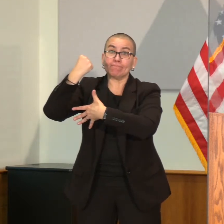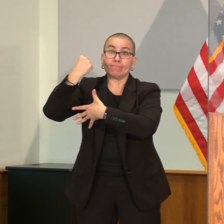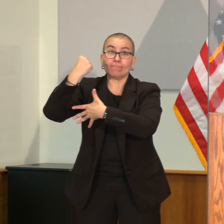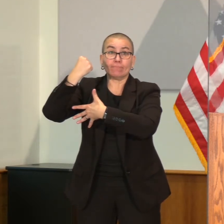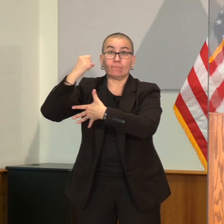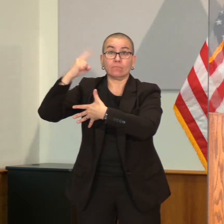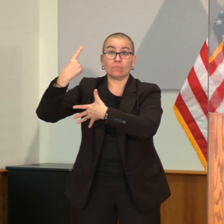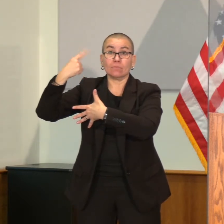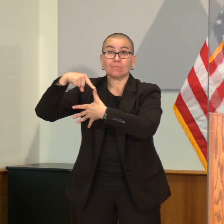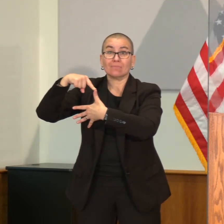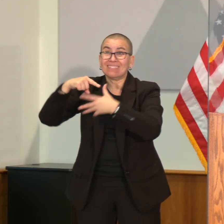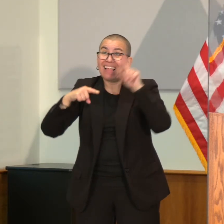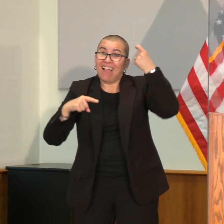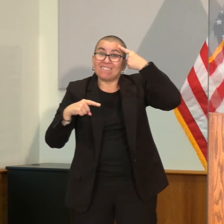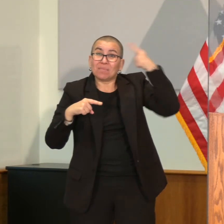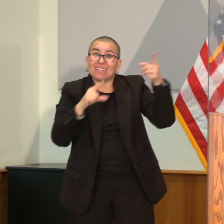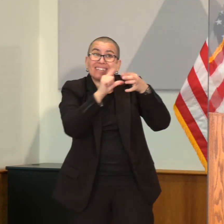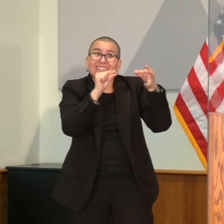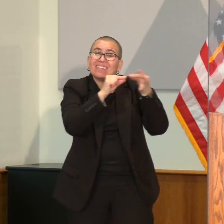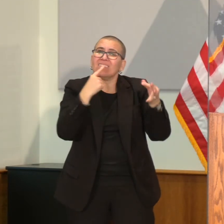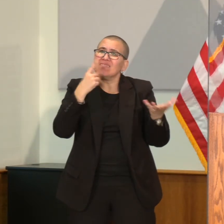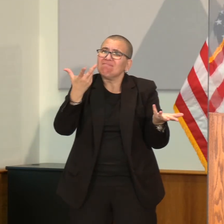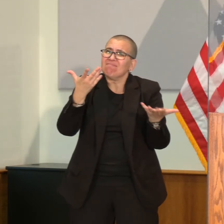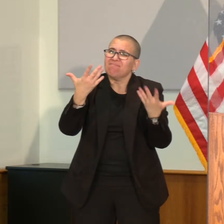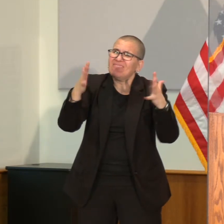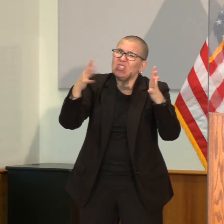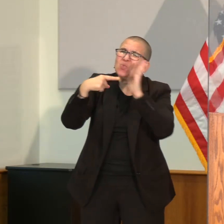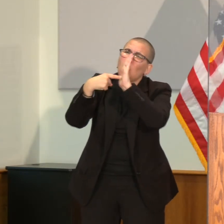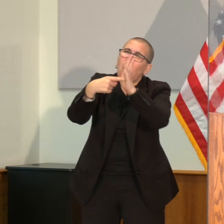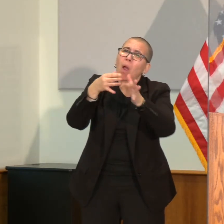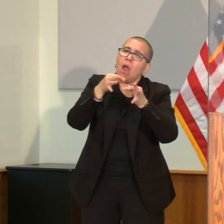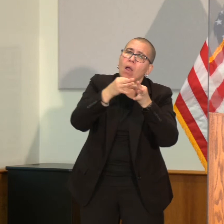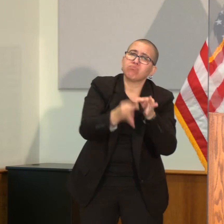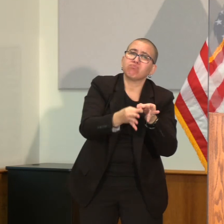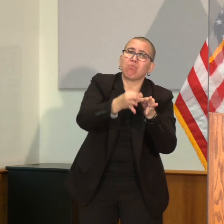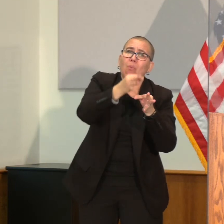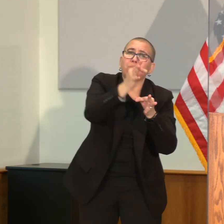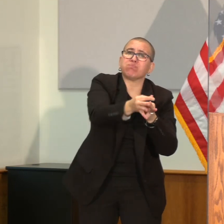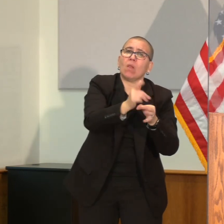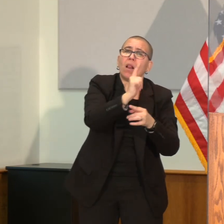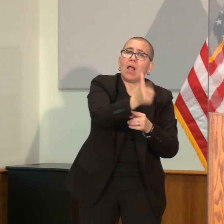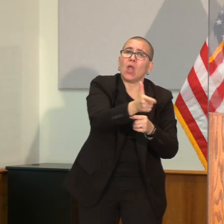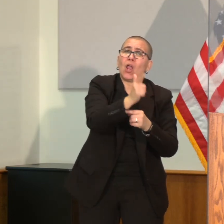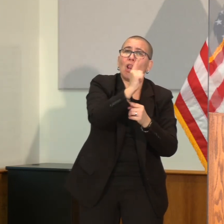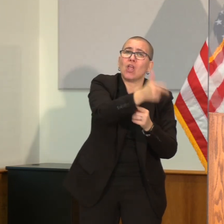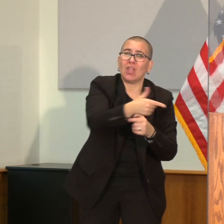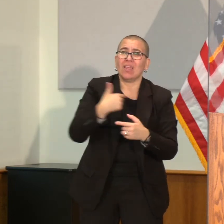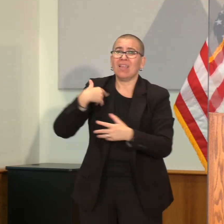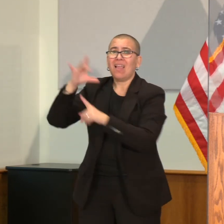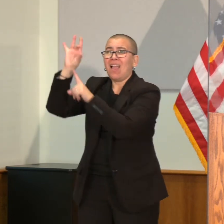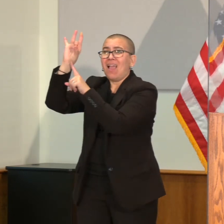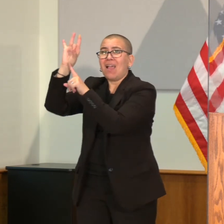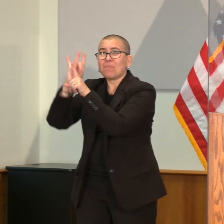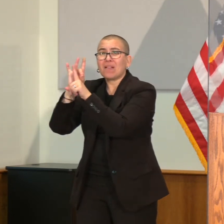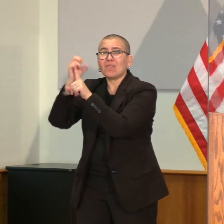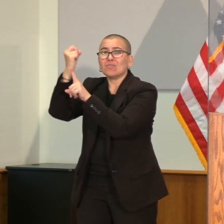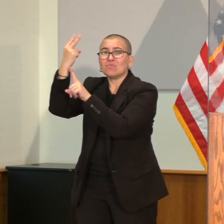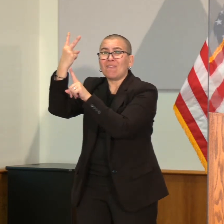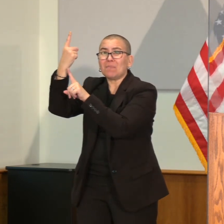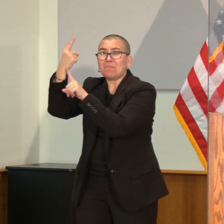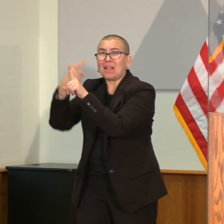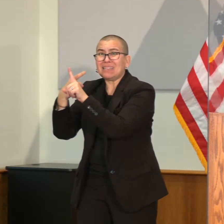the longer we wait, and statistically it says in about 8 to 12 months, a police officer kills someone in this